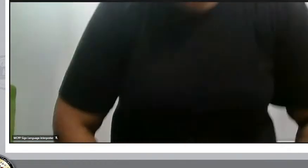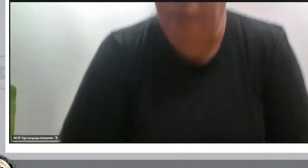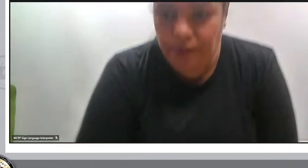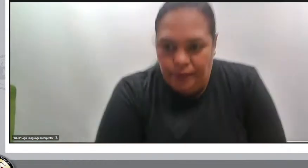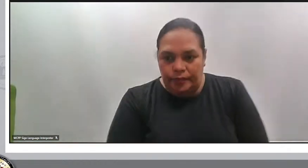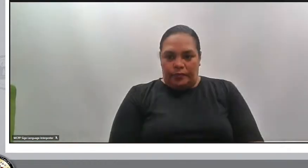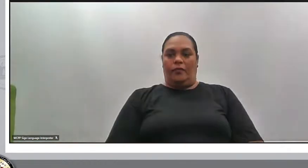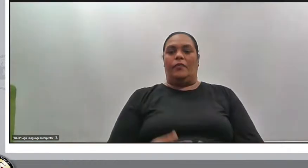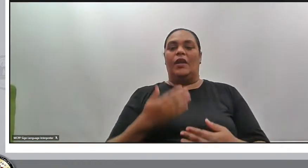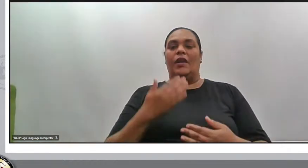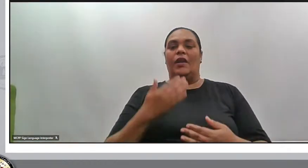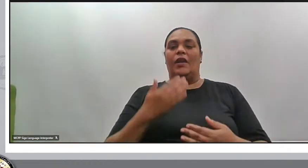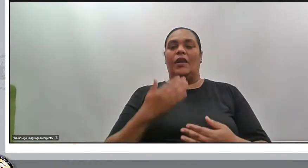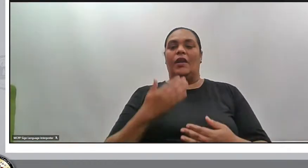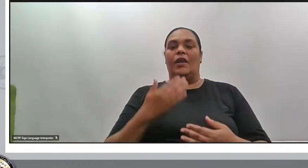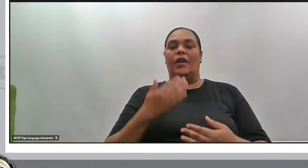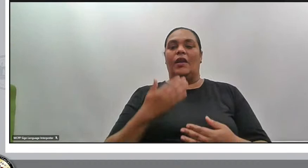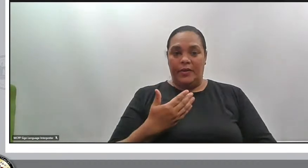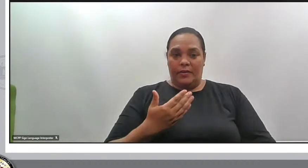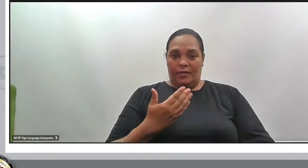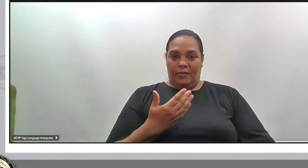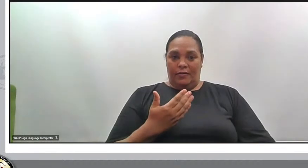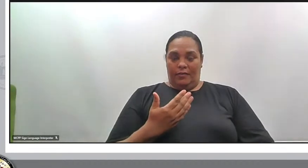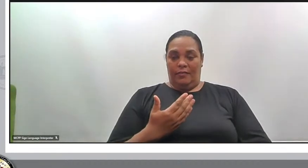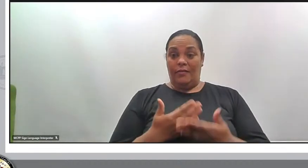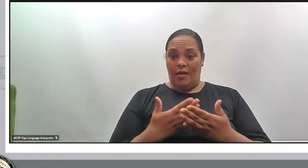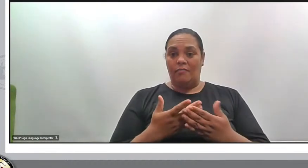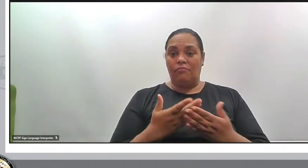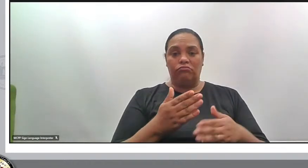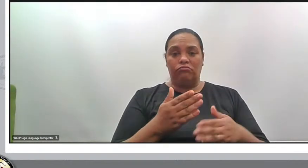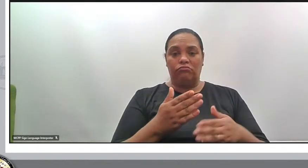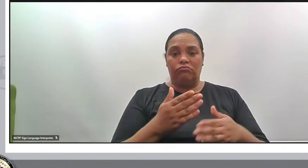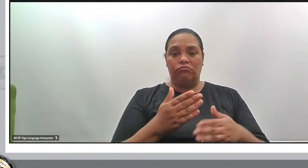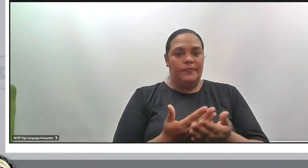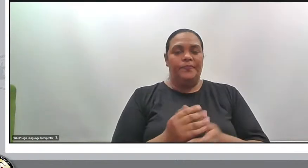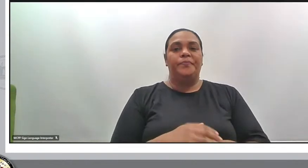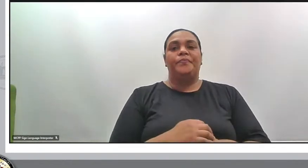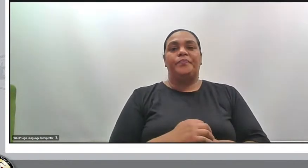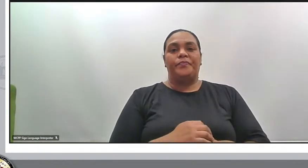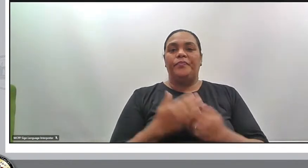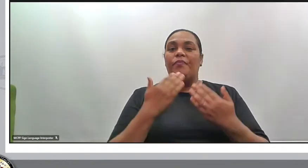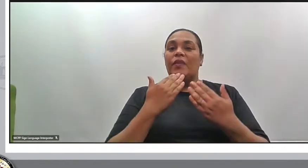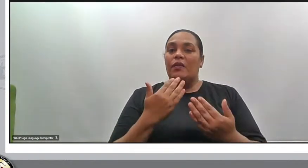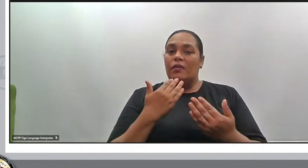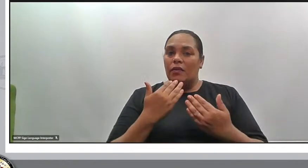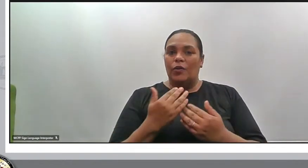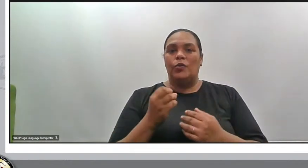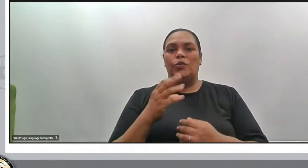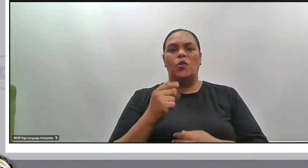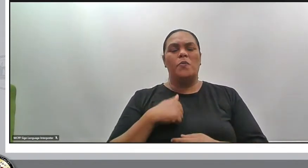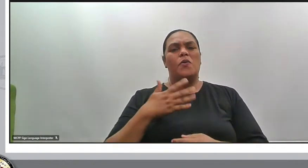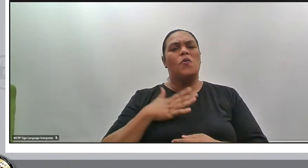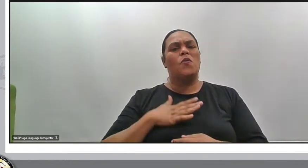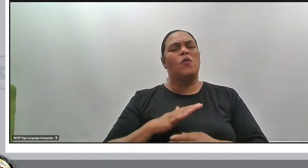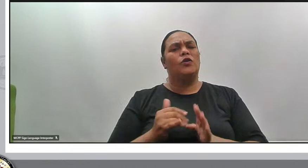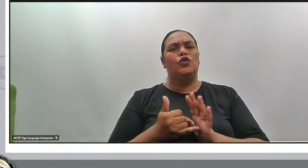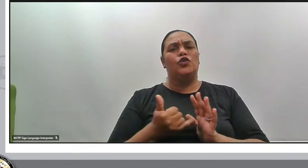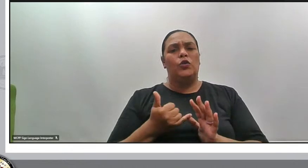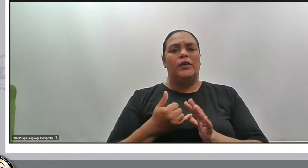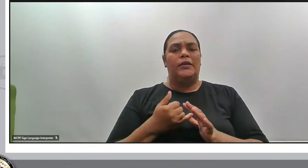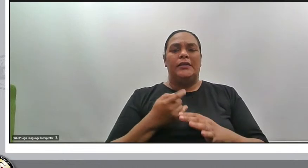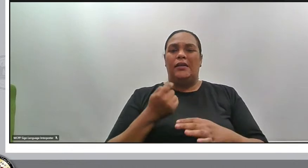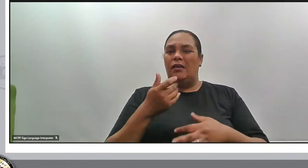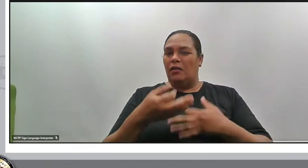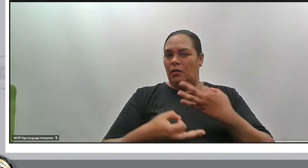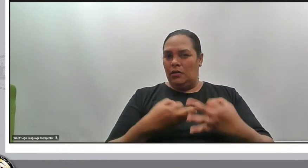Thank you, Chair, if I may. Yes, please go ahead. Thank you. I would just like to expand a